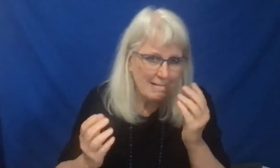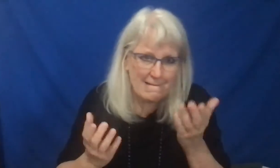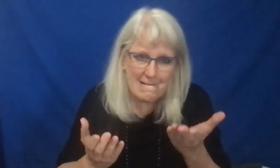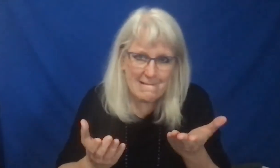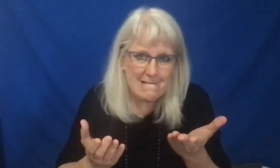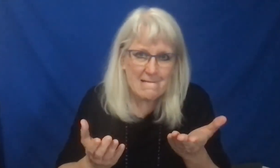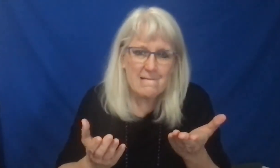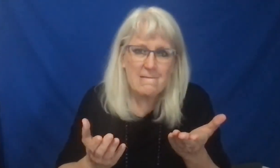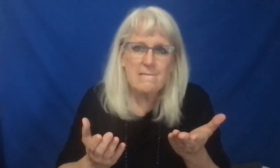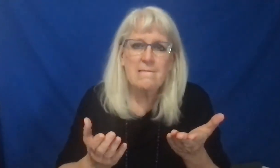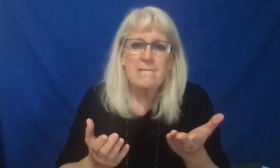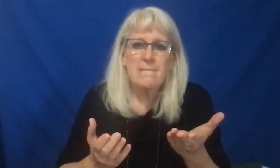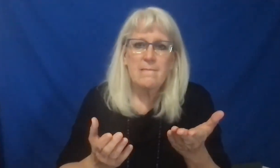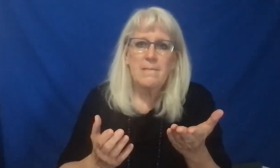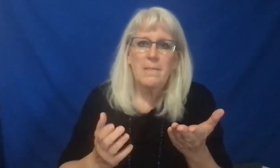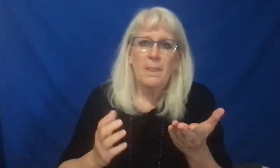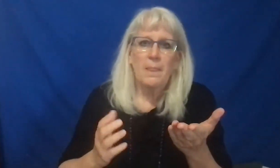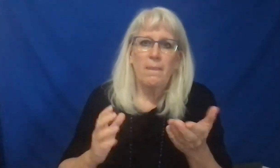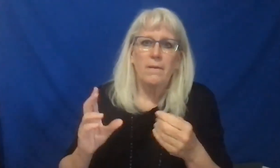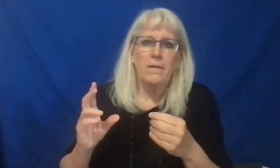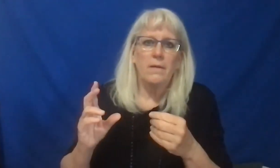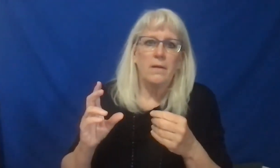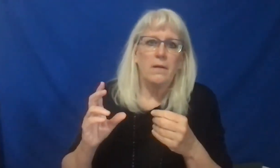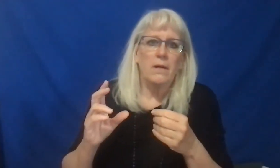I just saw her video. Did she freeze again?